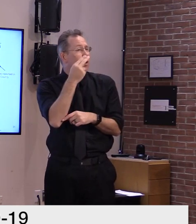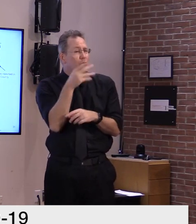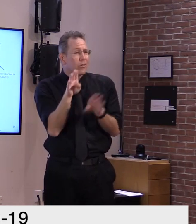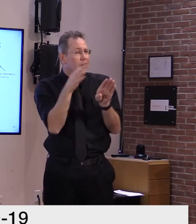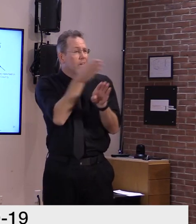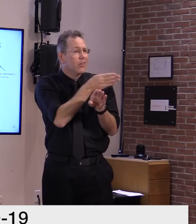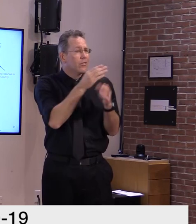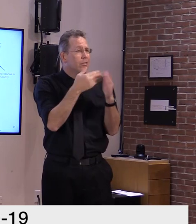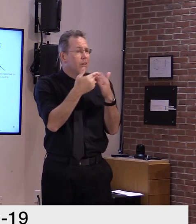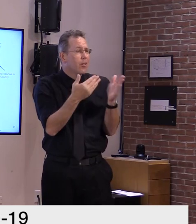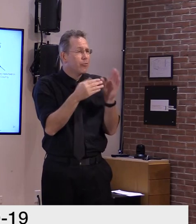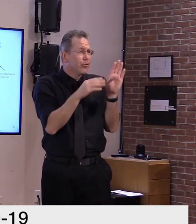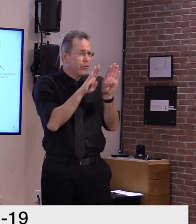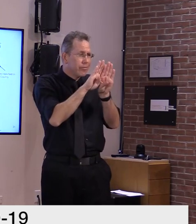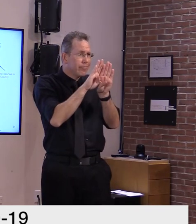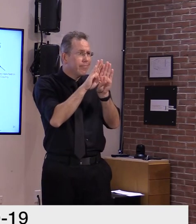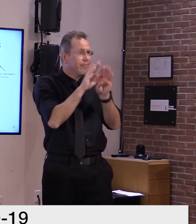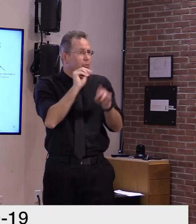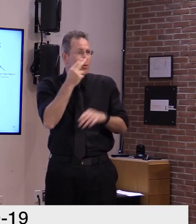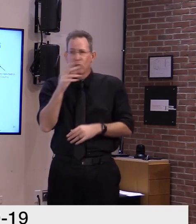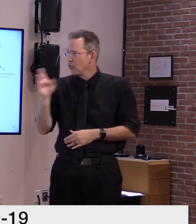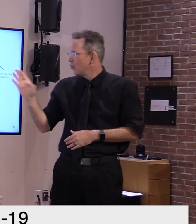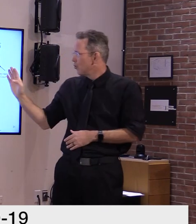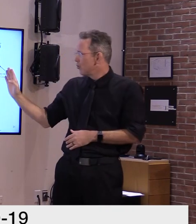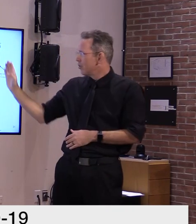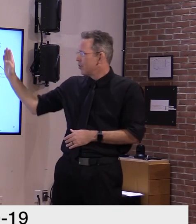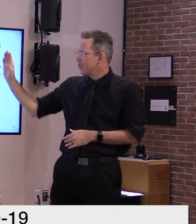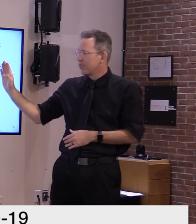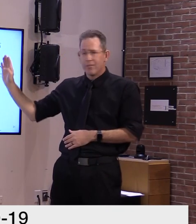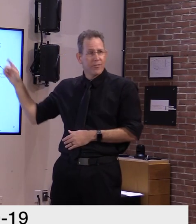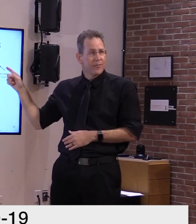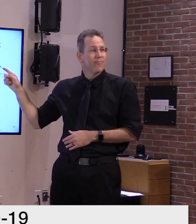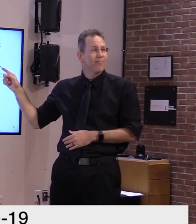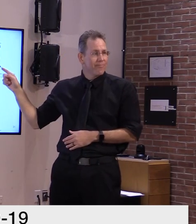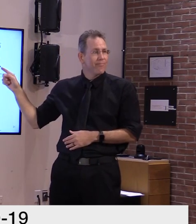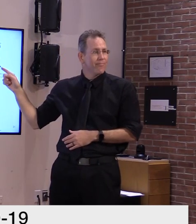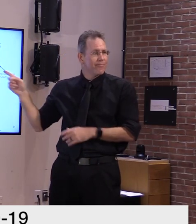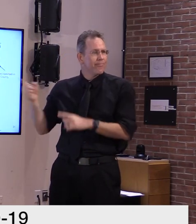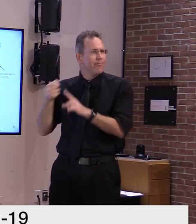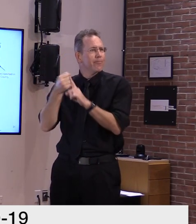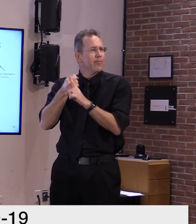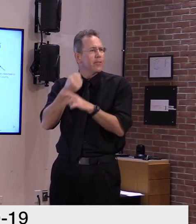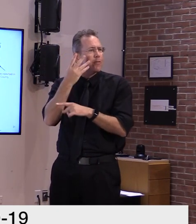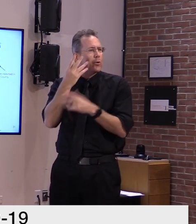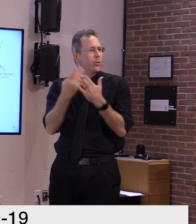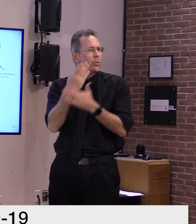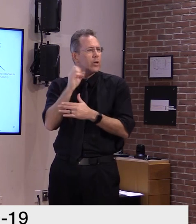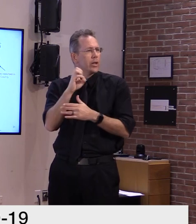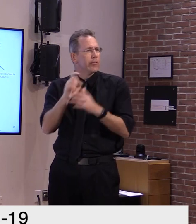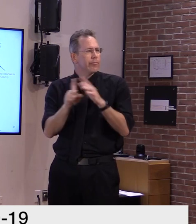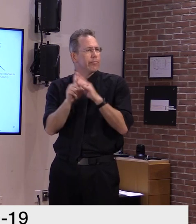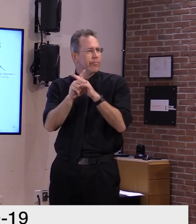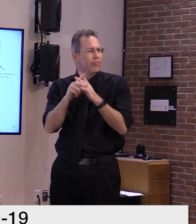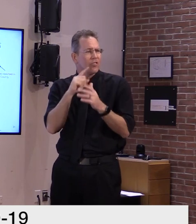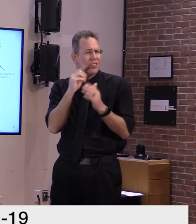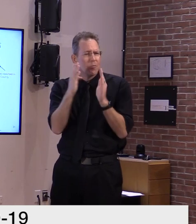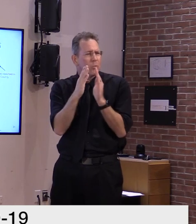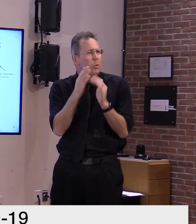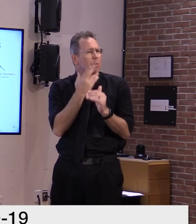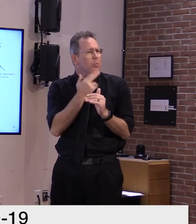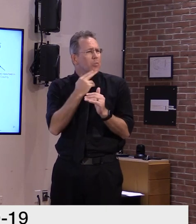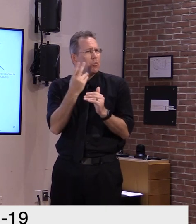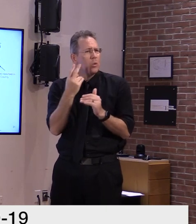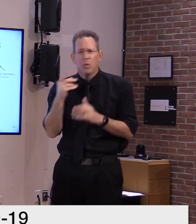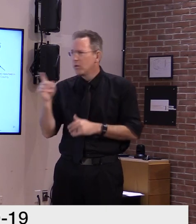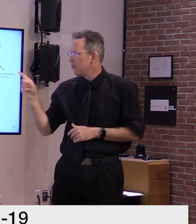saw 4 cases in Essex County, a very small county for us, and we've never had that many cases reported there in 1 week. So maybe there is